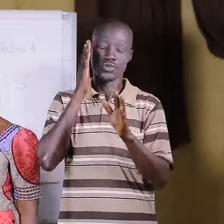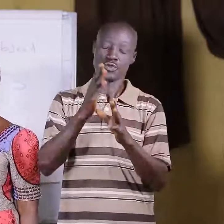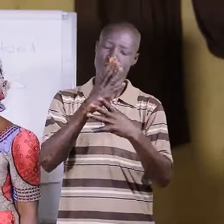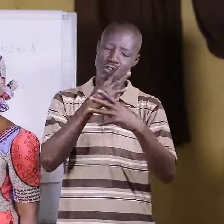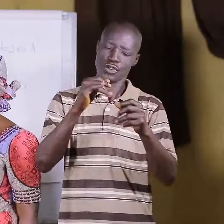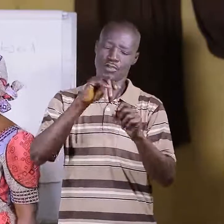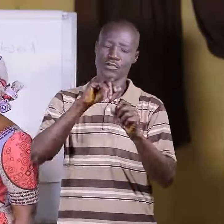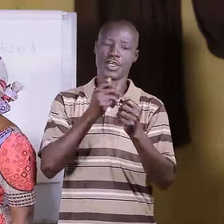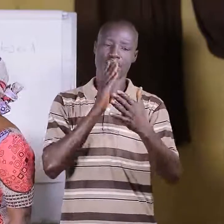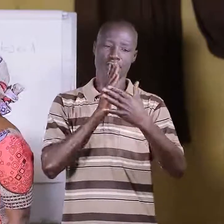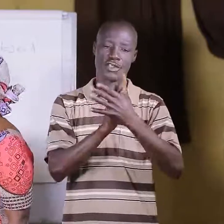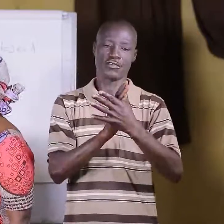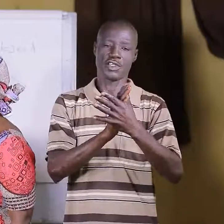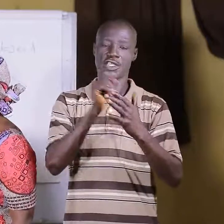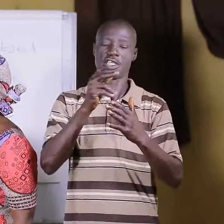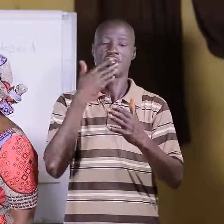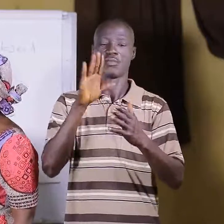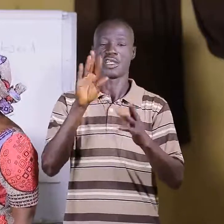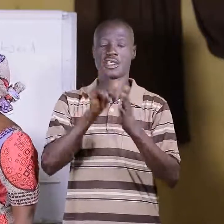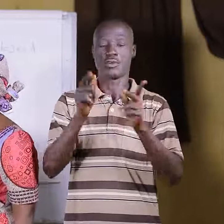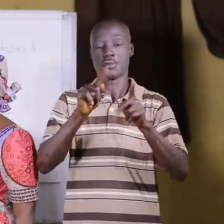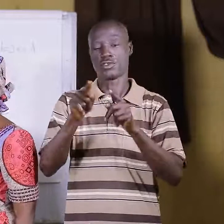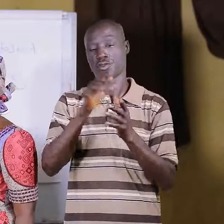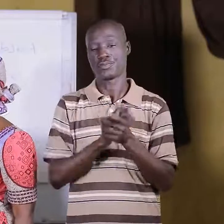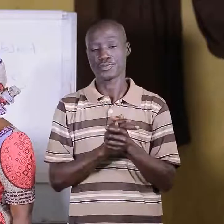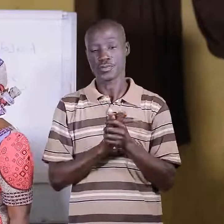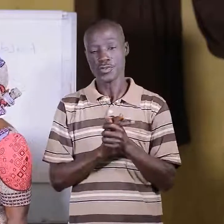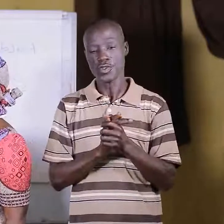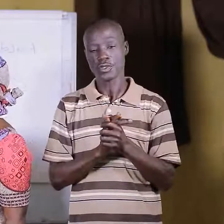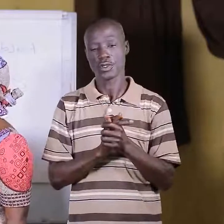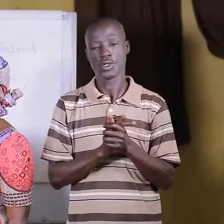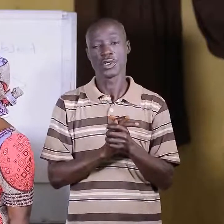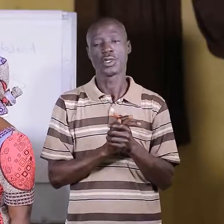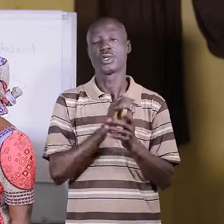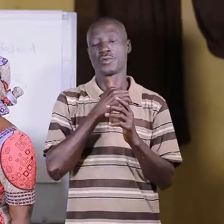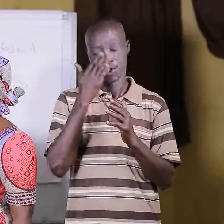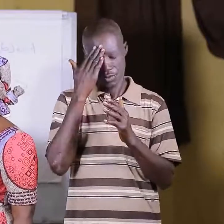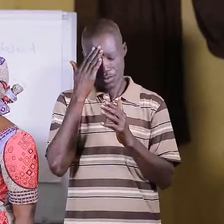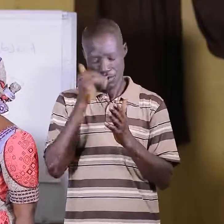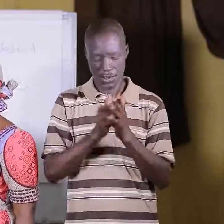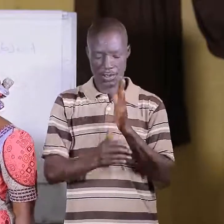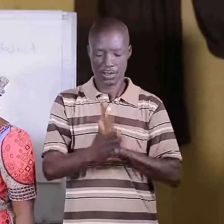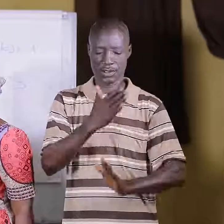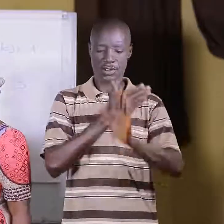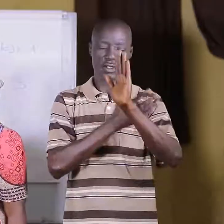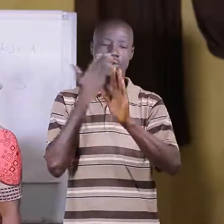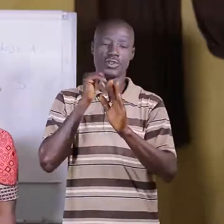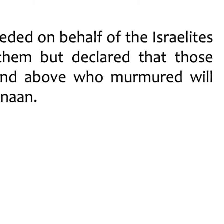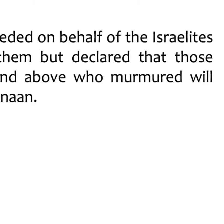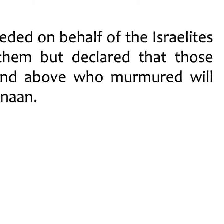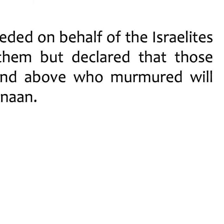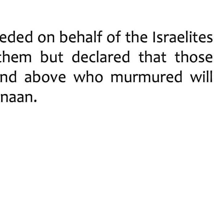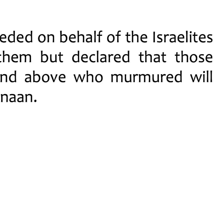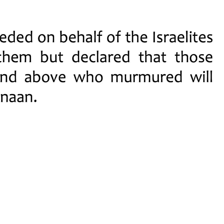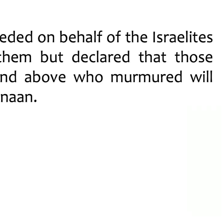any of our situations. So God was not happy at all with the Israelites.